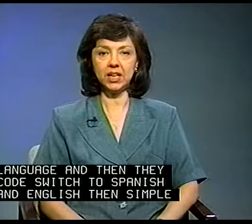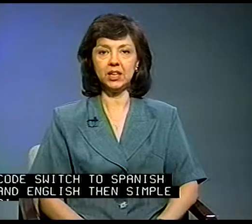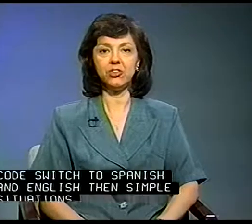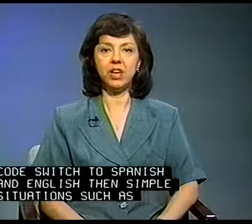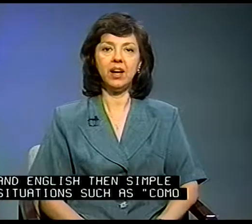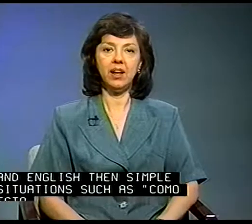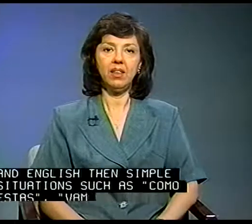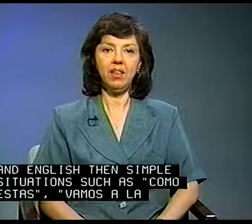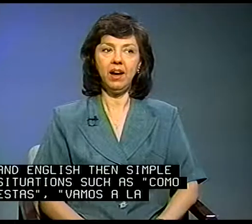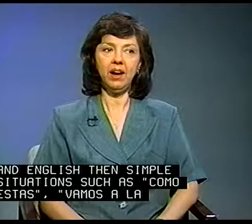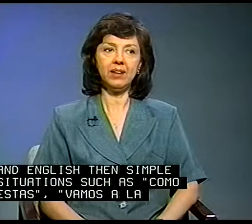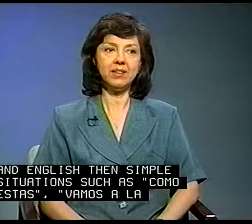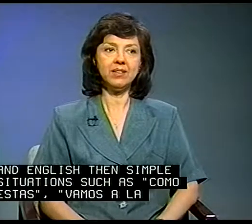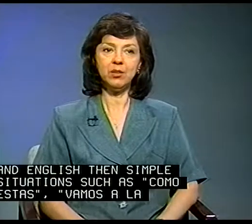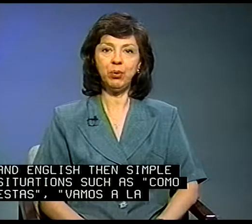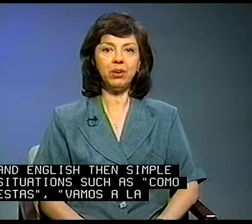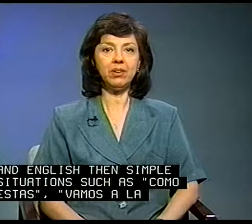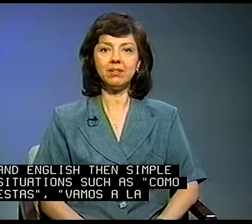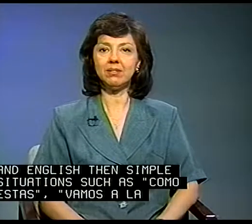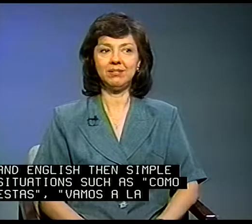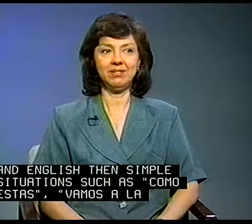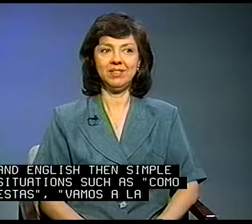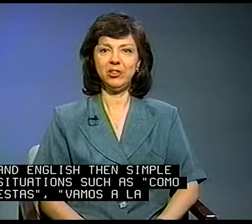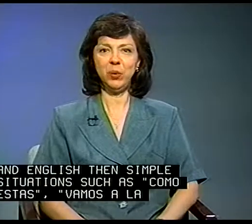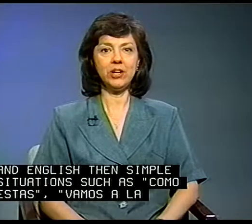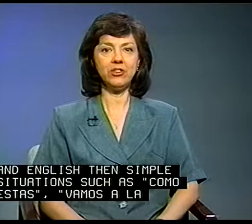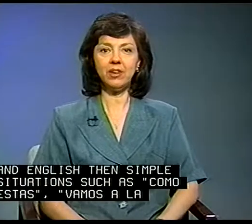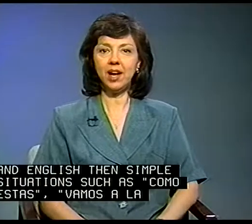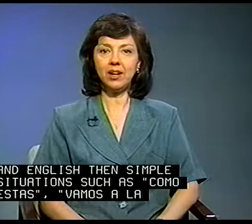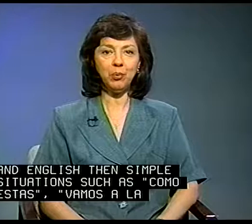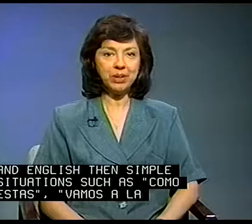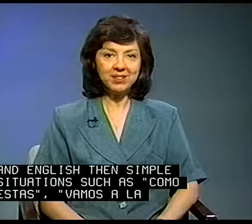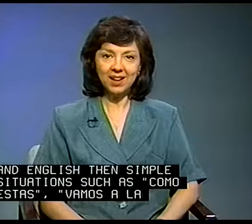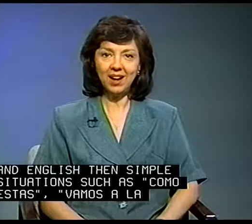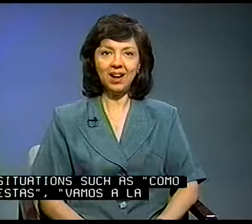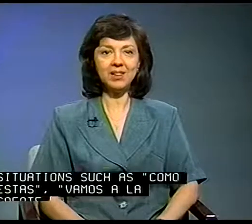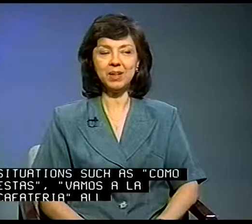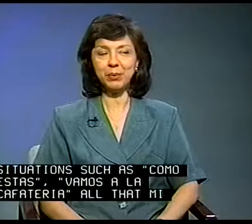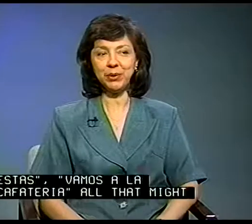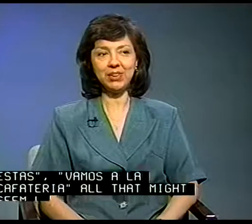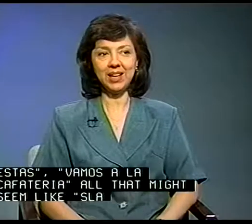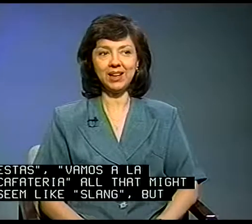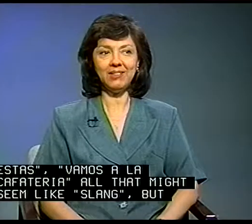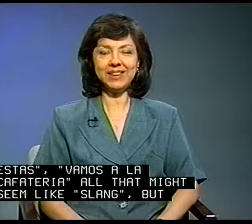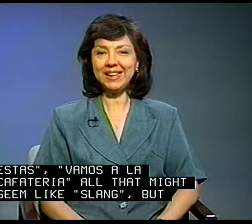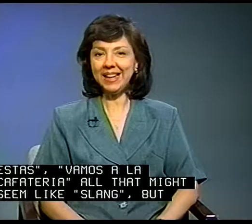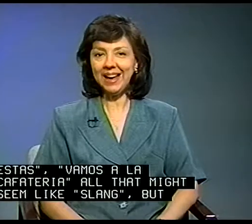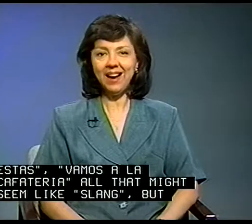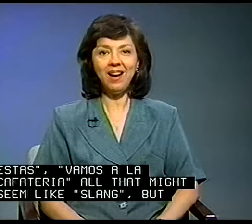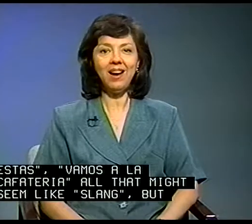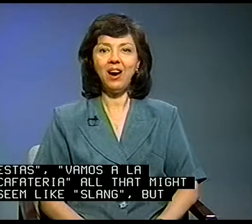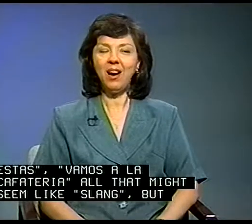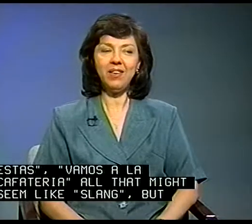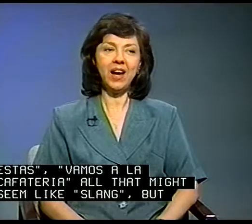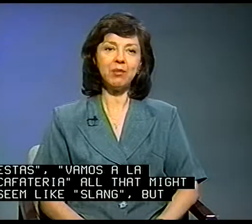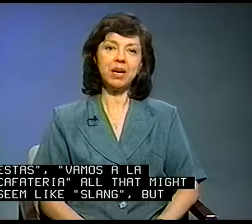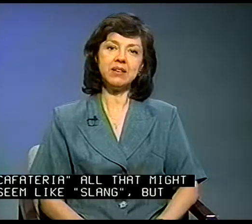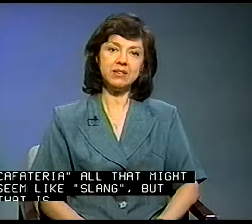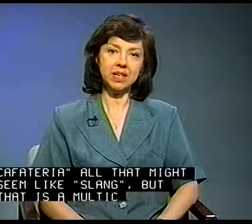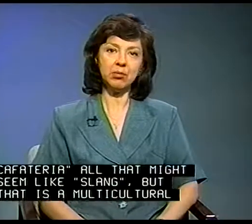English, then simple situations like, como estás, vámonos a la cafeteria, all that might seem